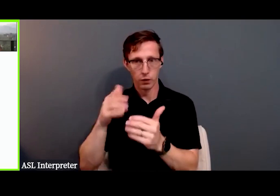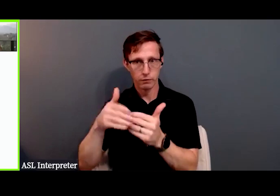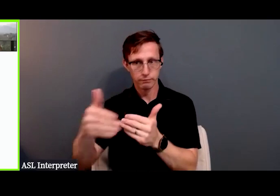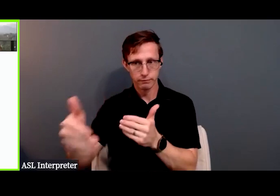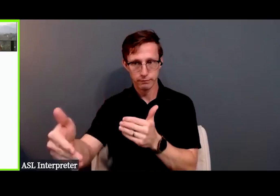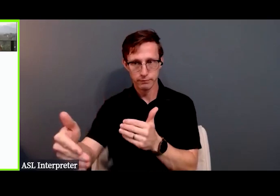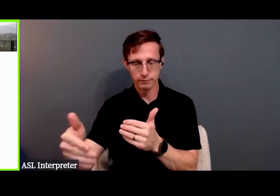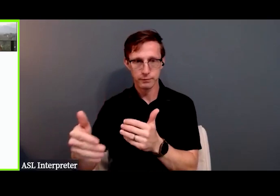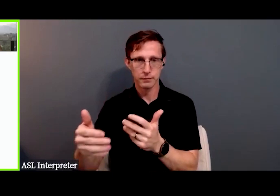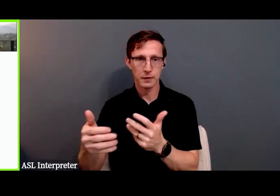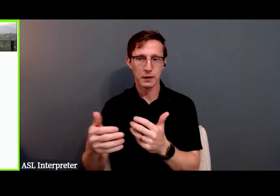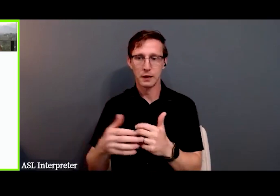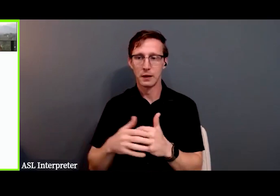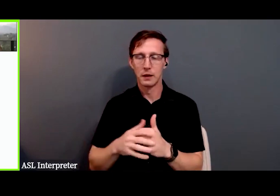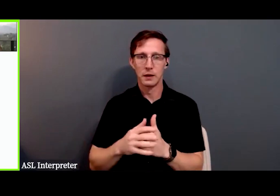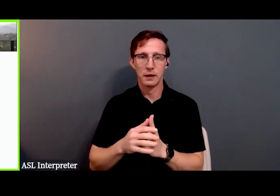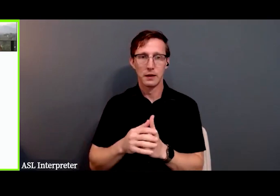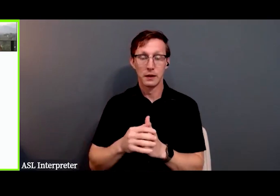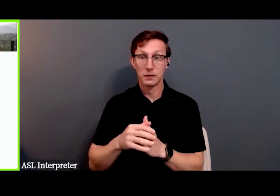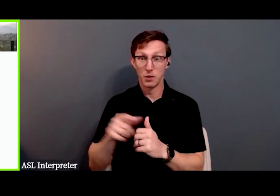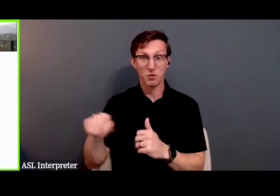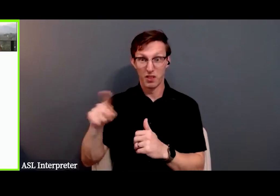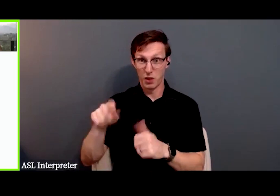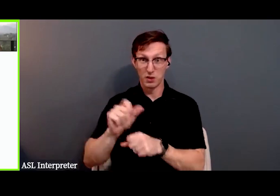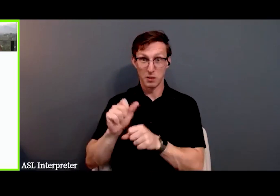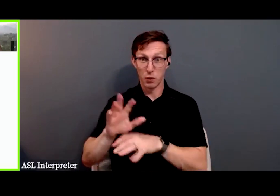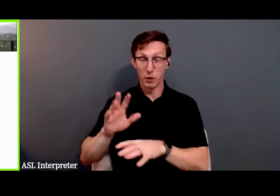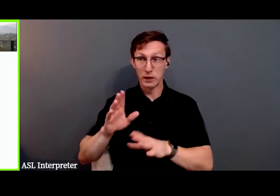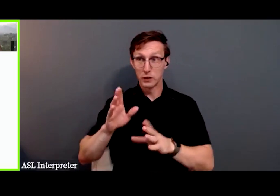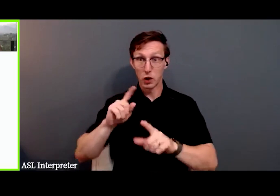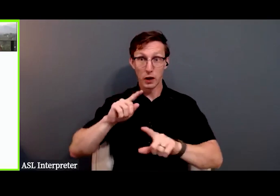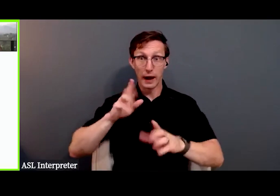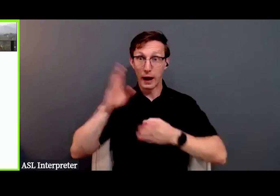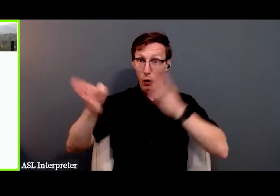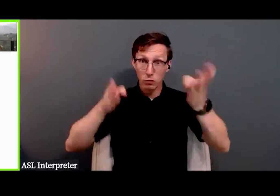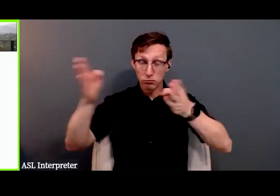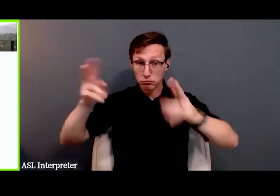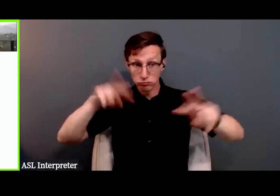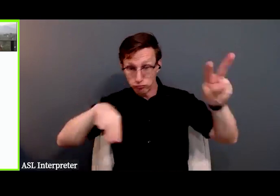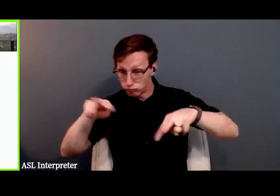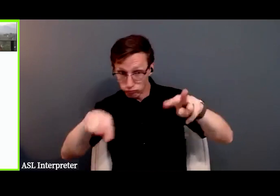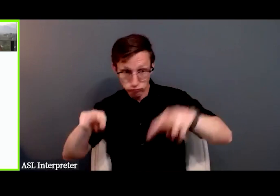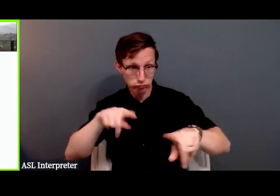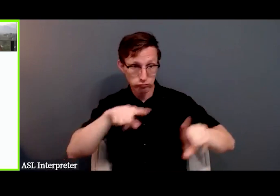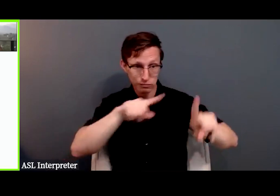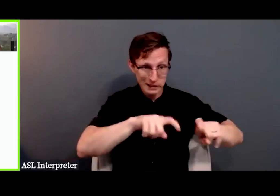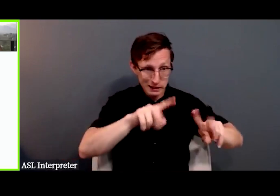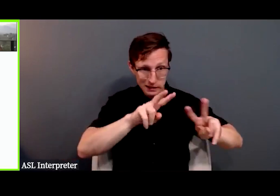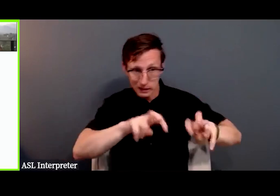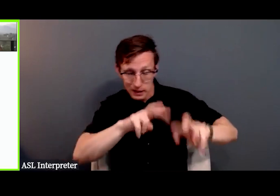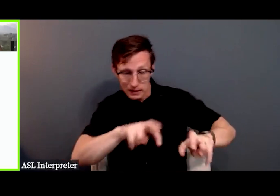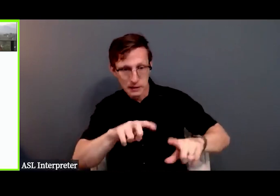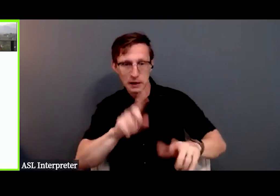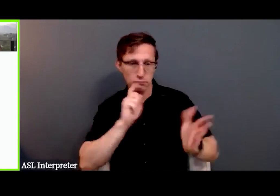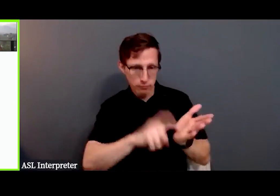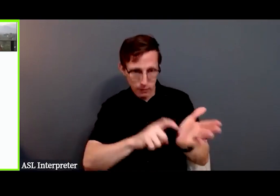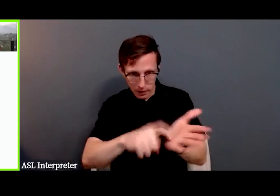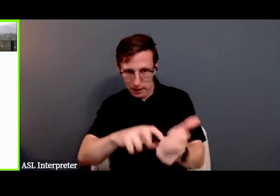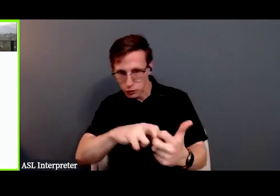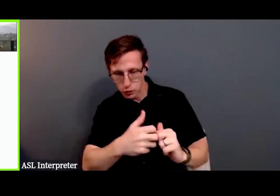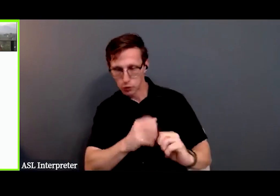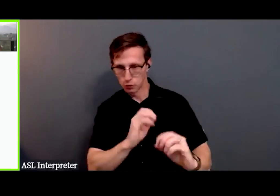So this includes they're out assessing, making repairs as they're found. And I want to be clear, as the